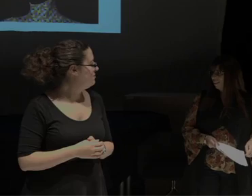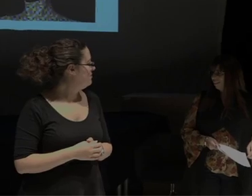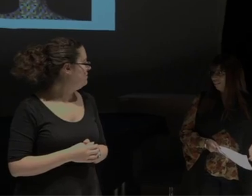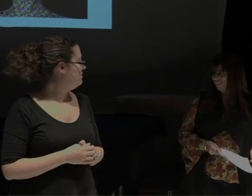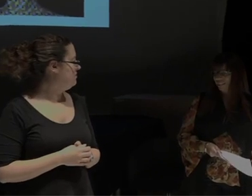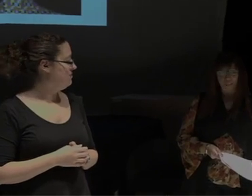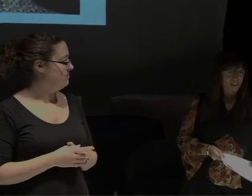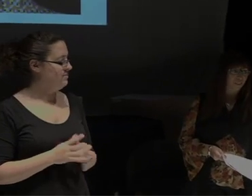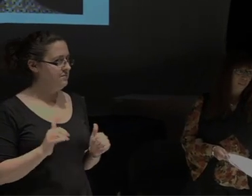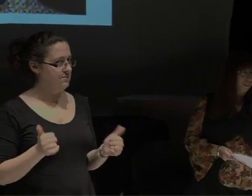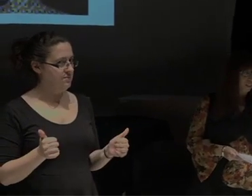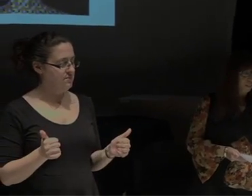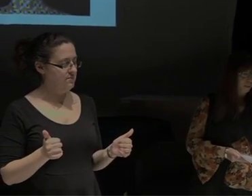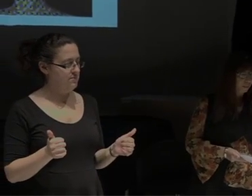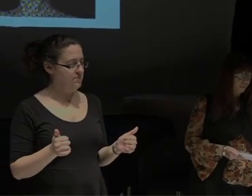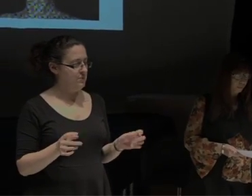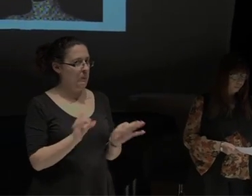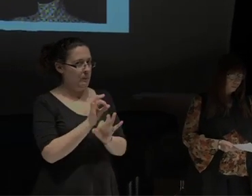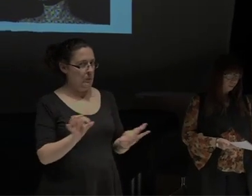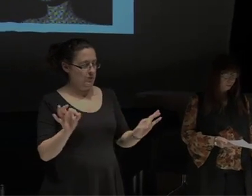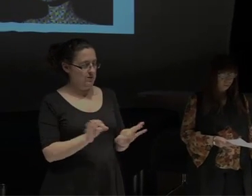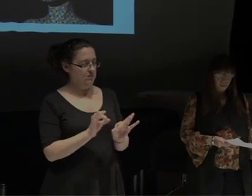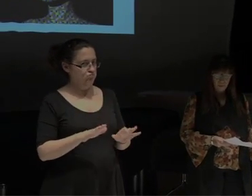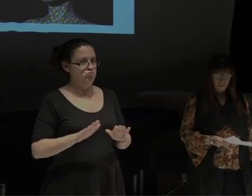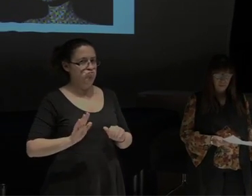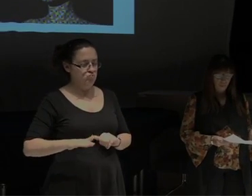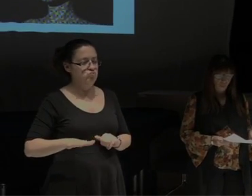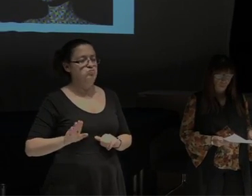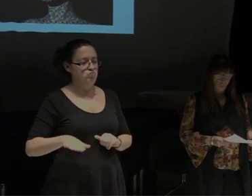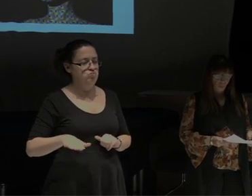think so. Oh, right, It's going to be a bit of a jump in.